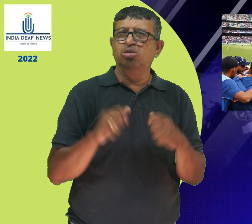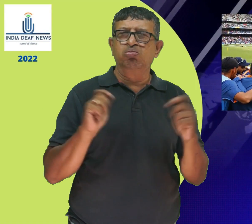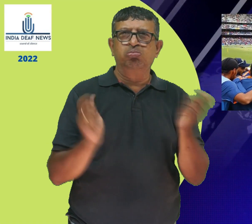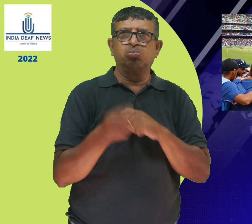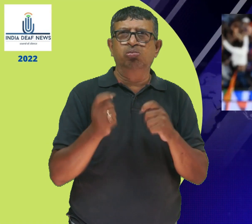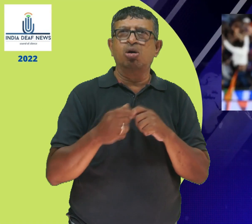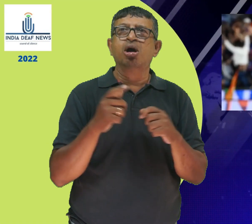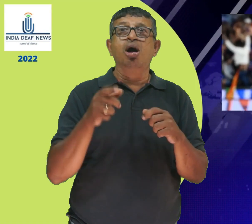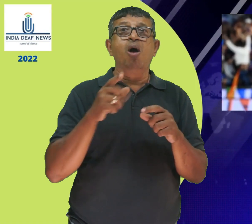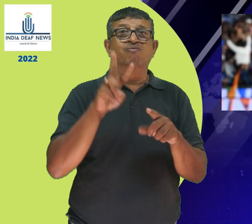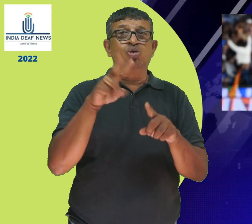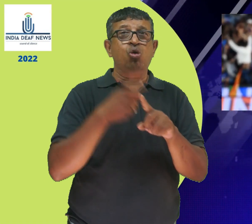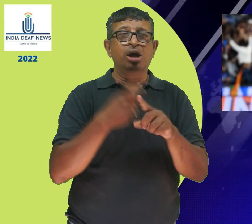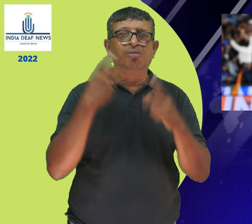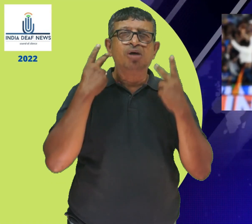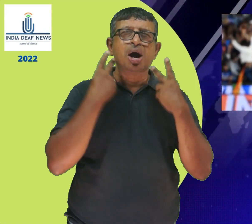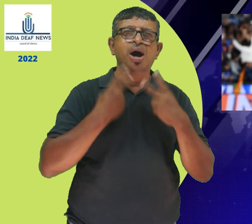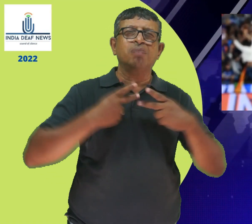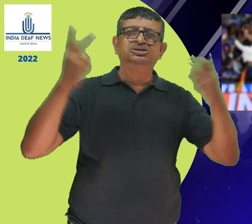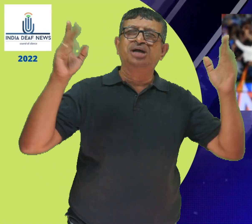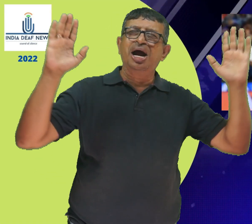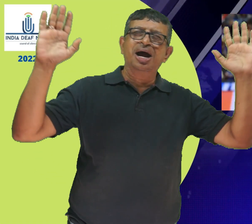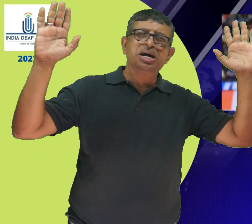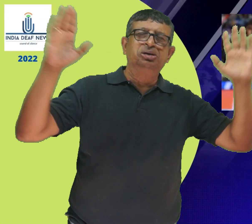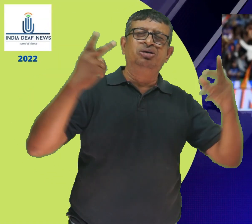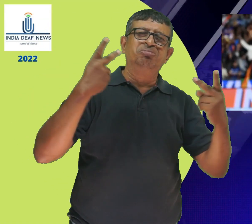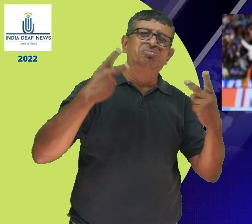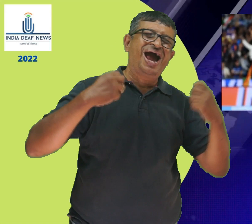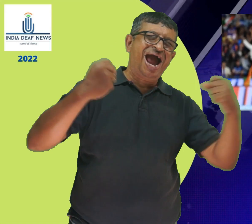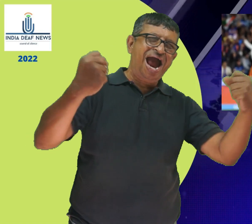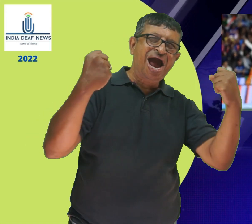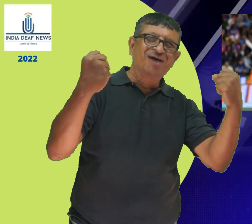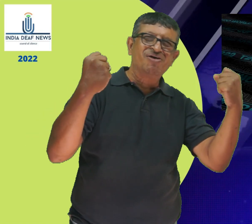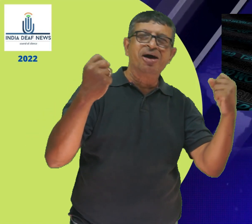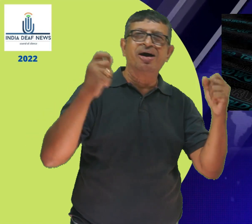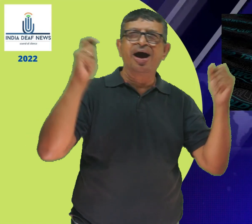world. Virat Kohli is back to his prime and is definitely here to stay. Although